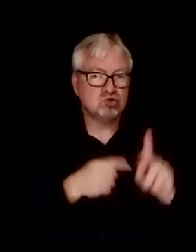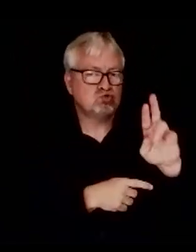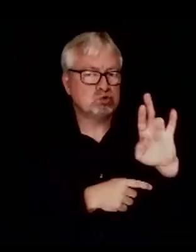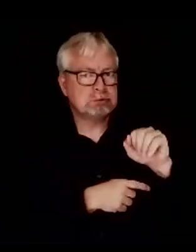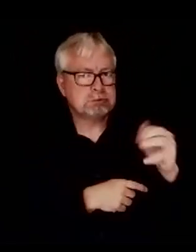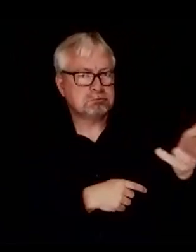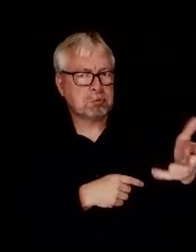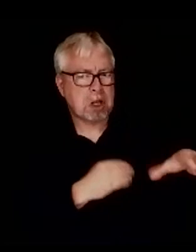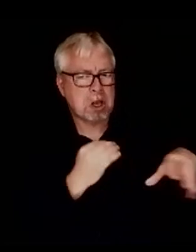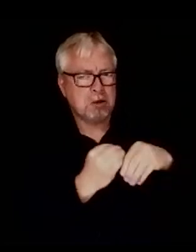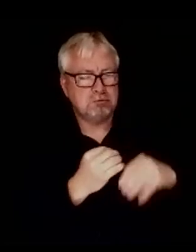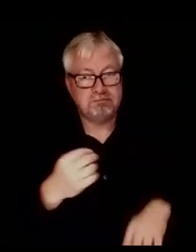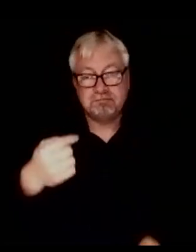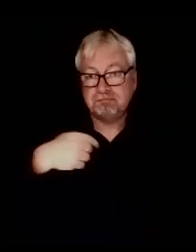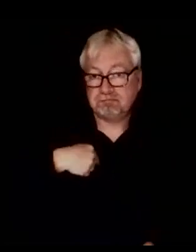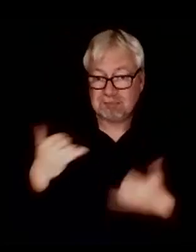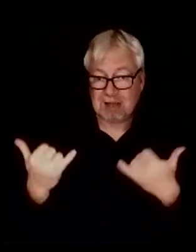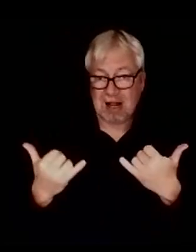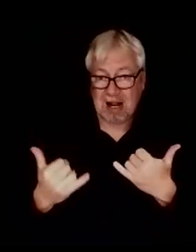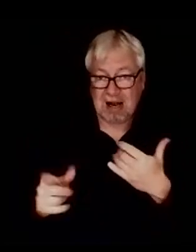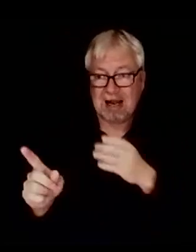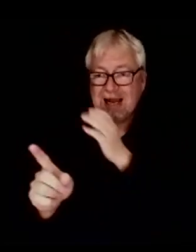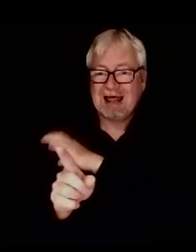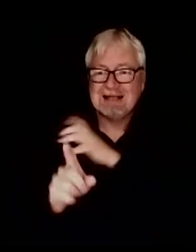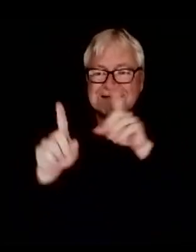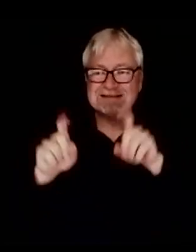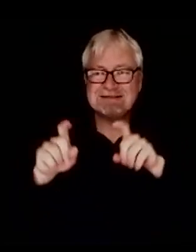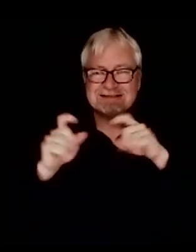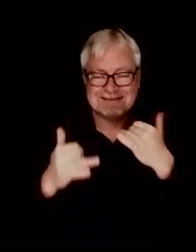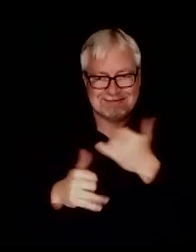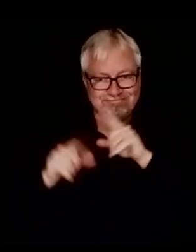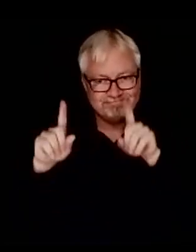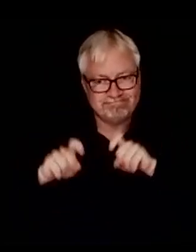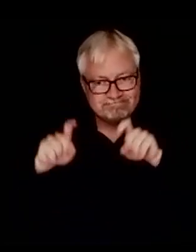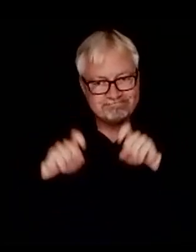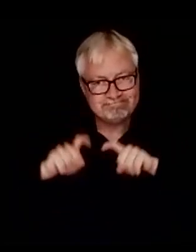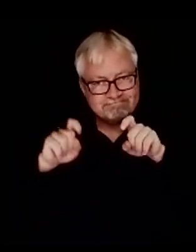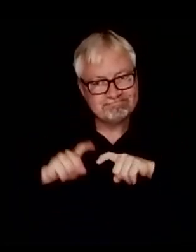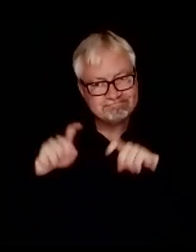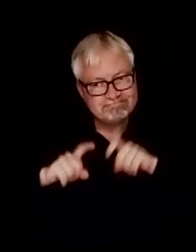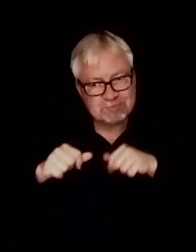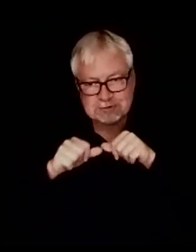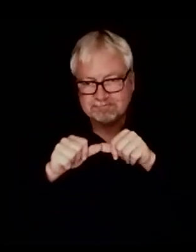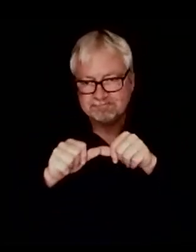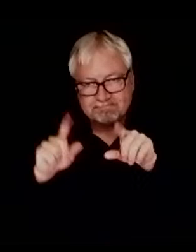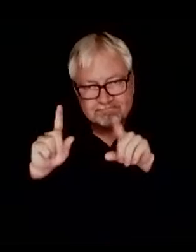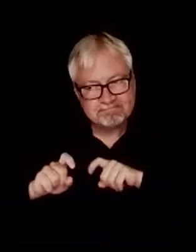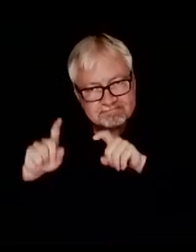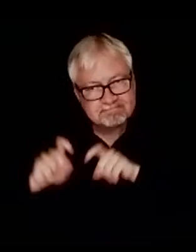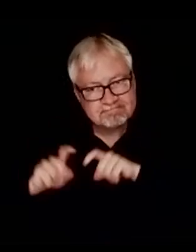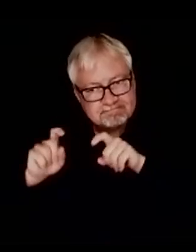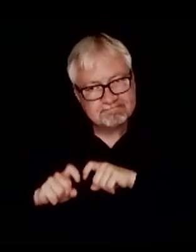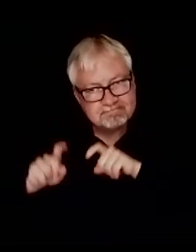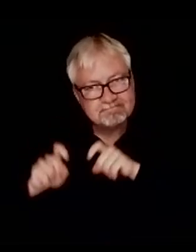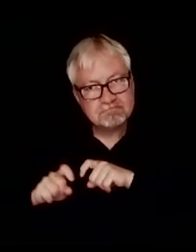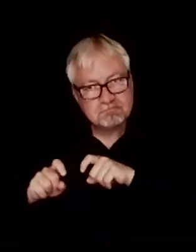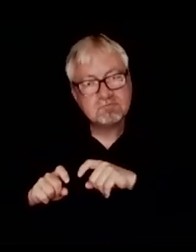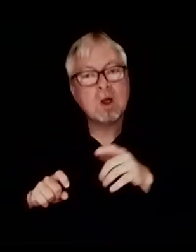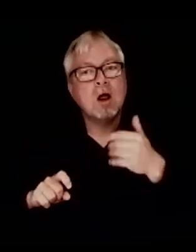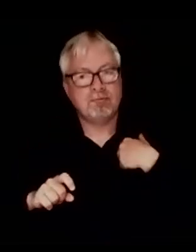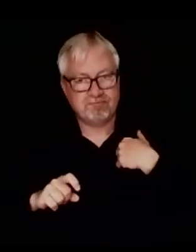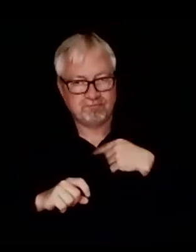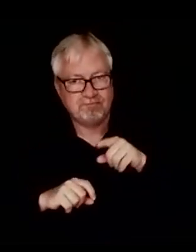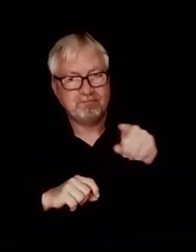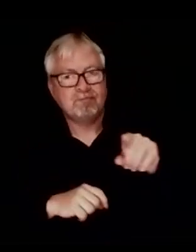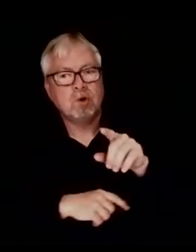are underway and that actually Pfizer has already filed for expansion of their